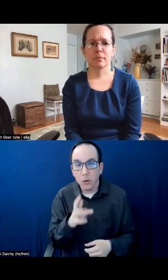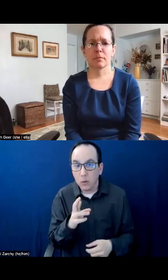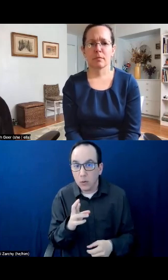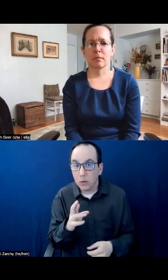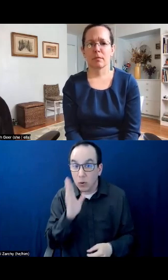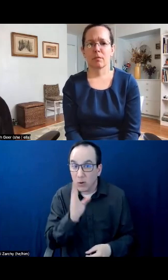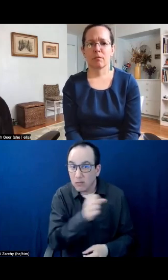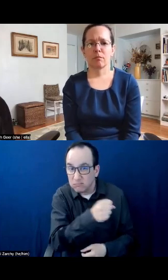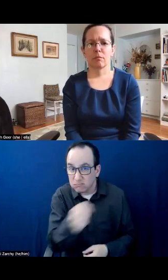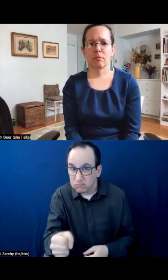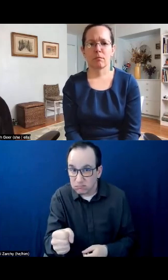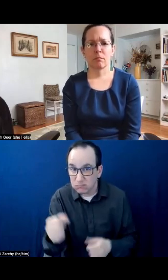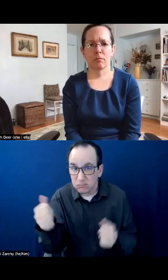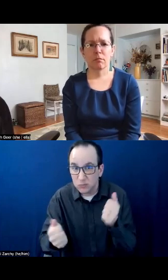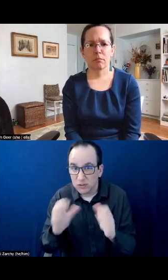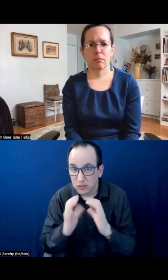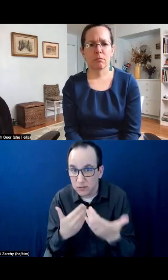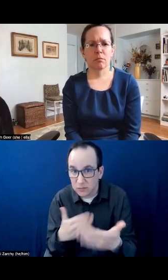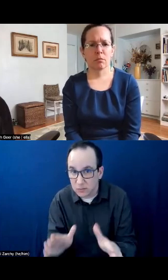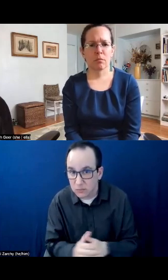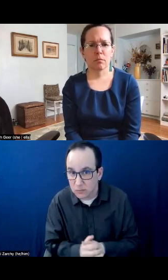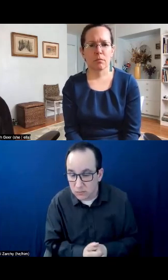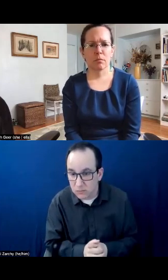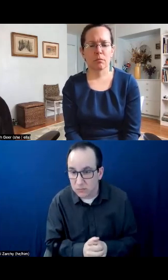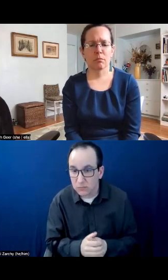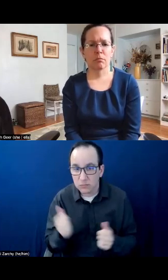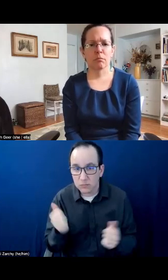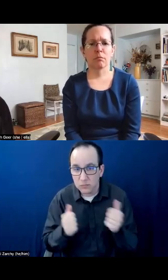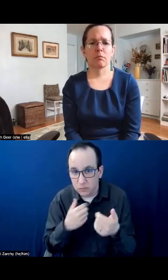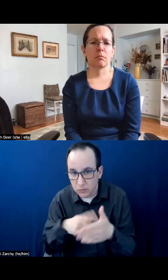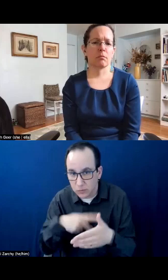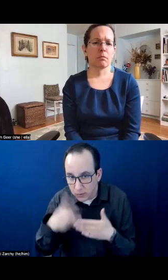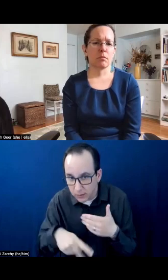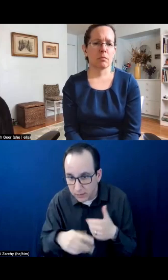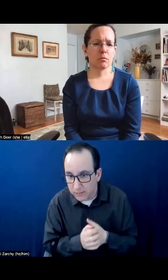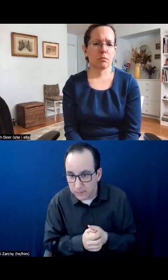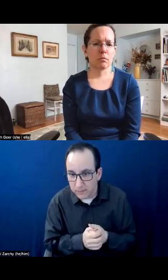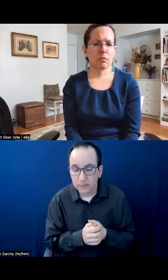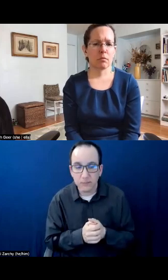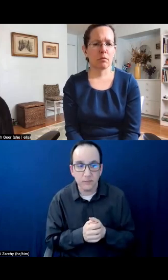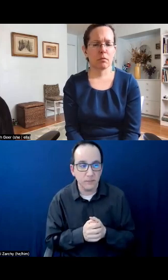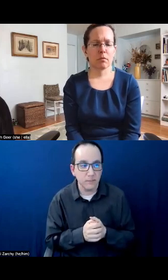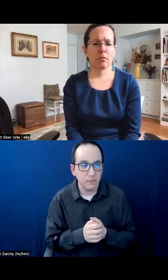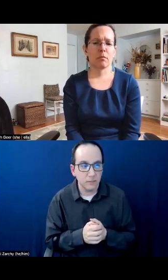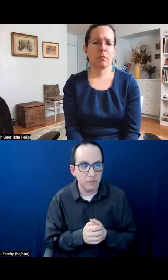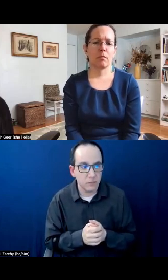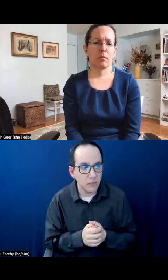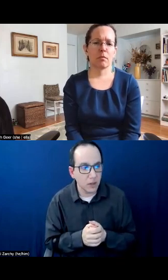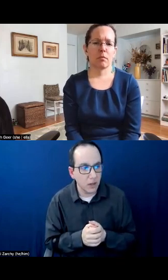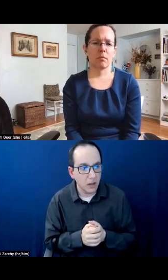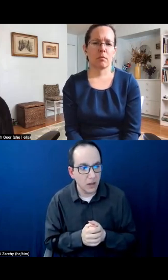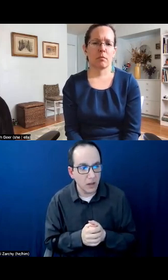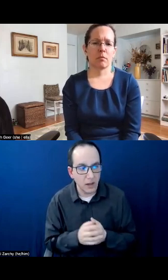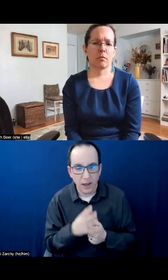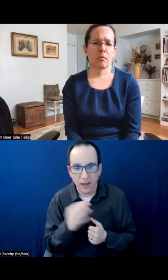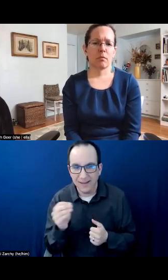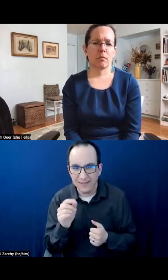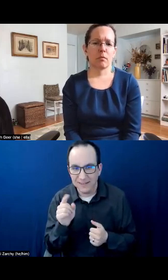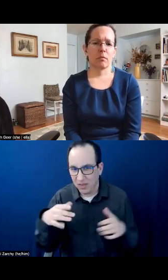often? Or will they be put in a specific classroom or a specific